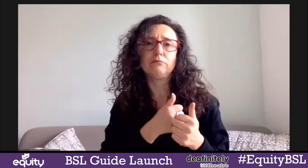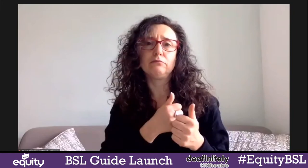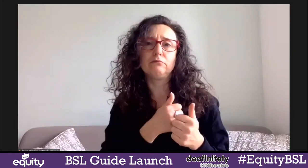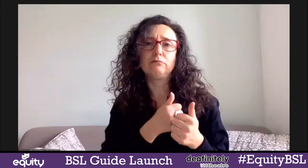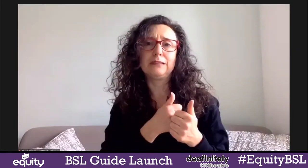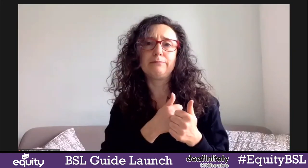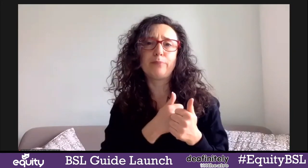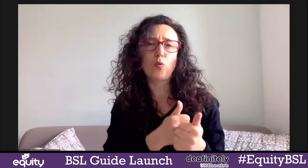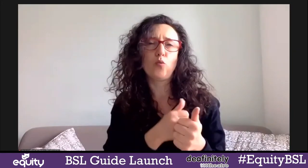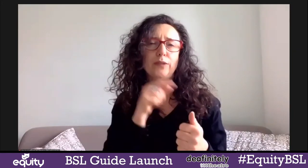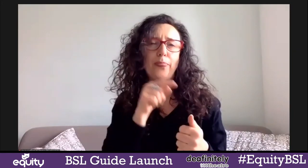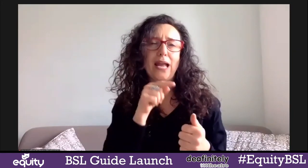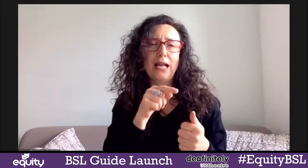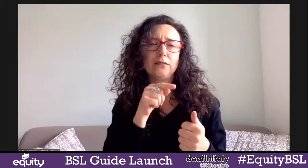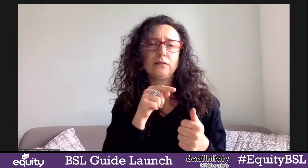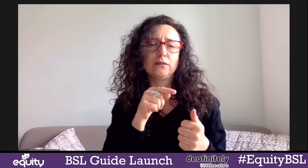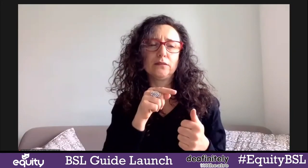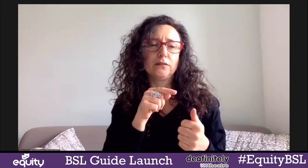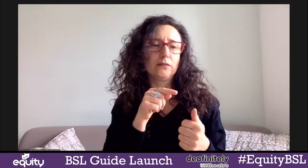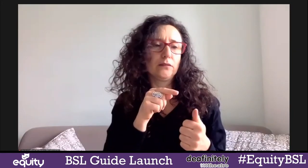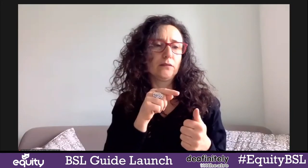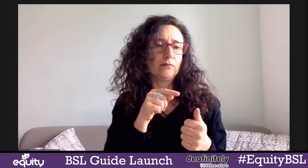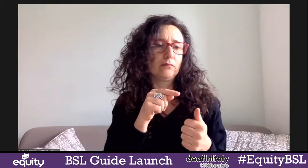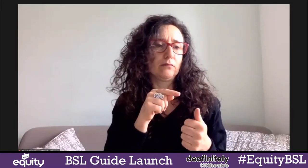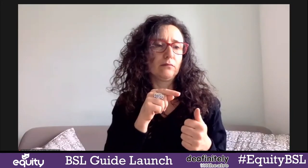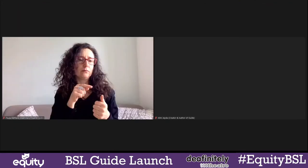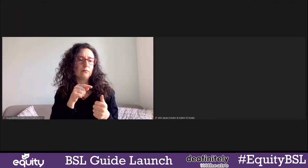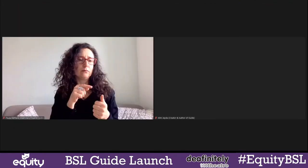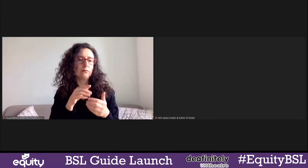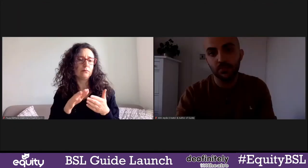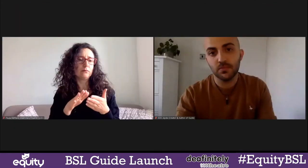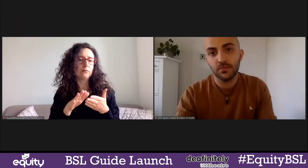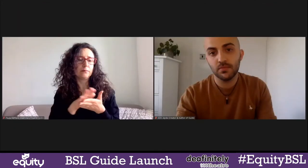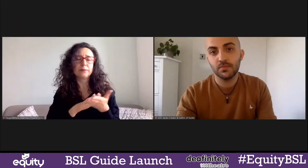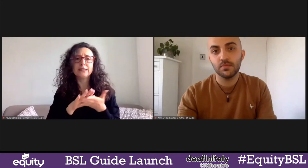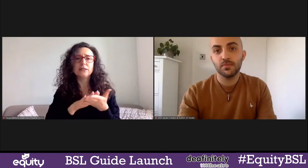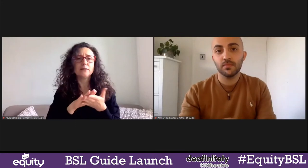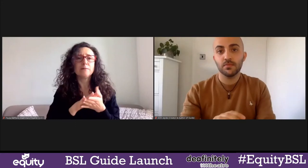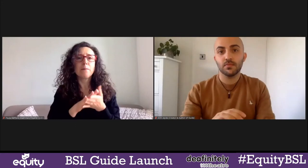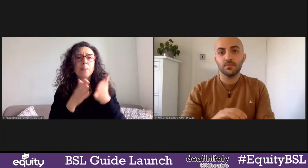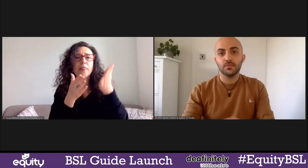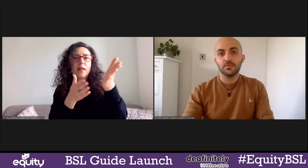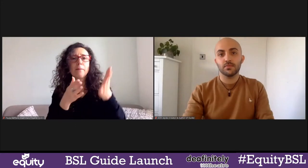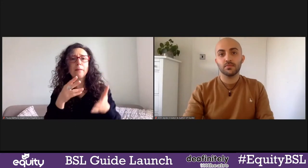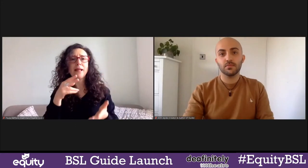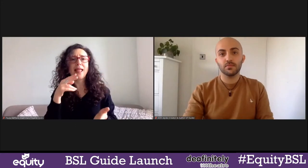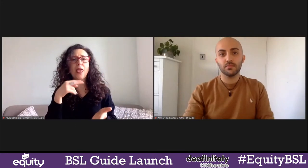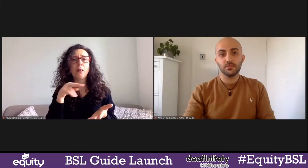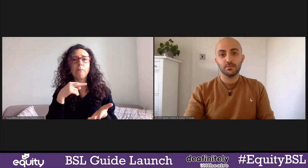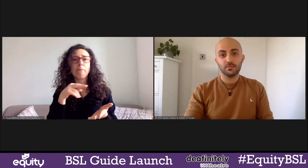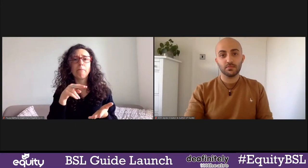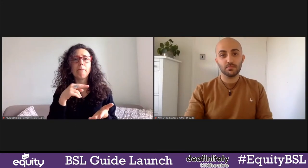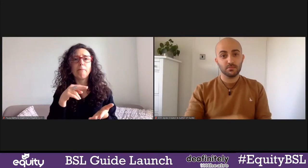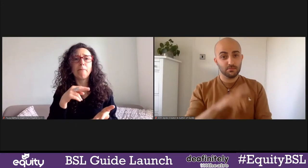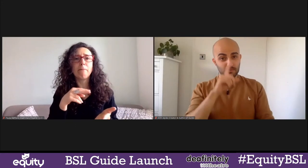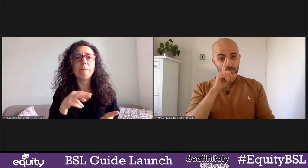and how can equity support that to ensure that people's BSL use is